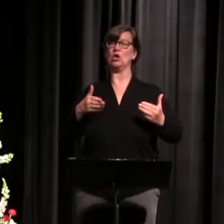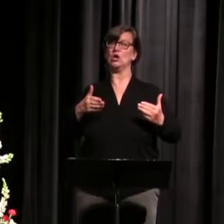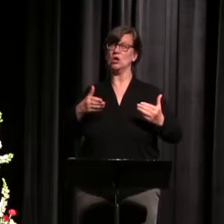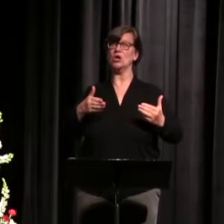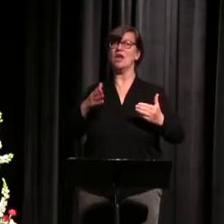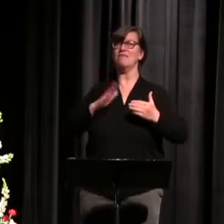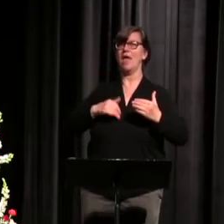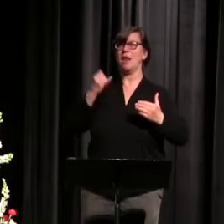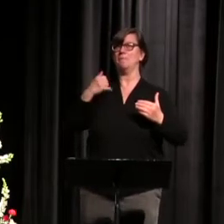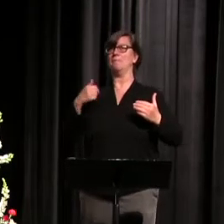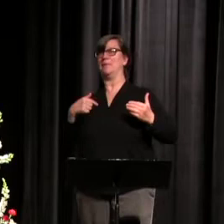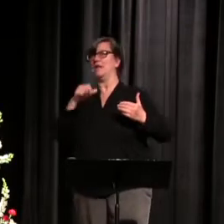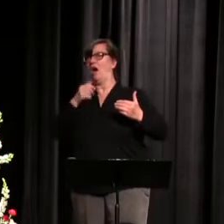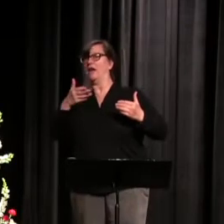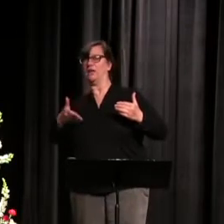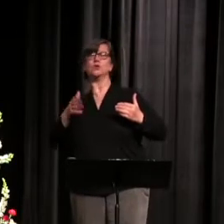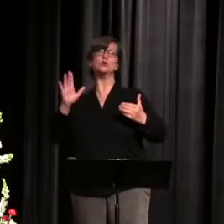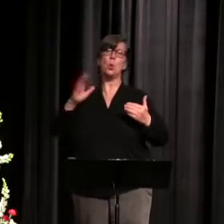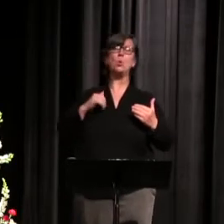as rich as I ever need to be.